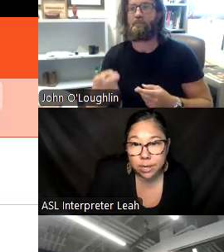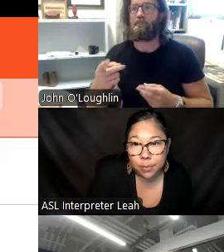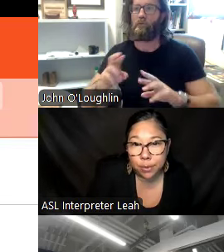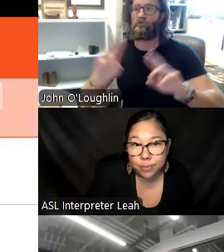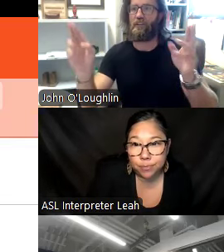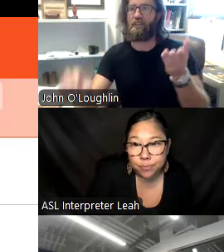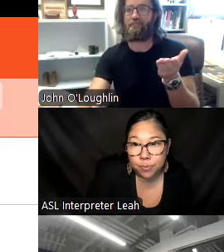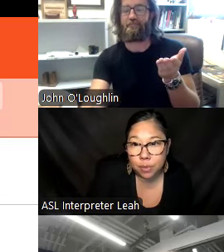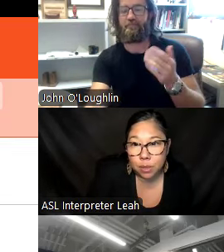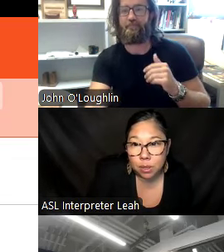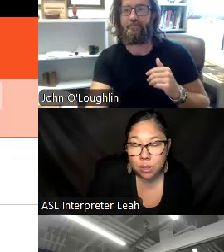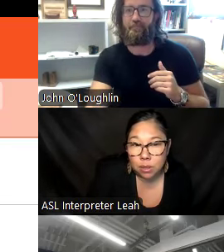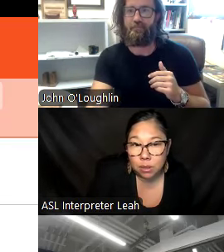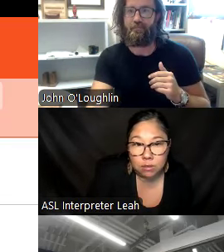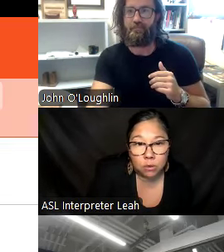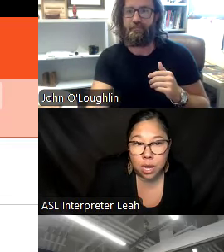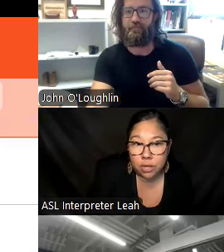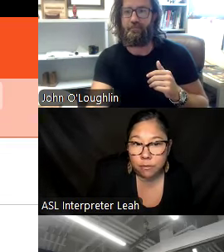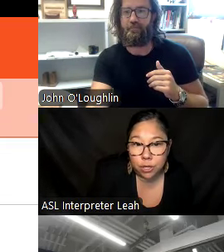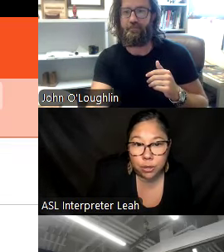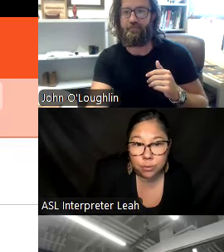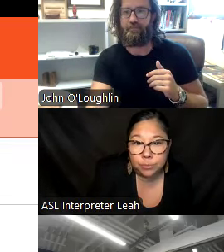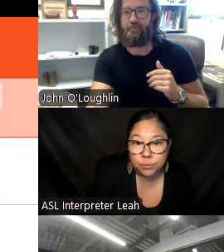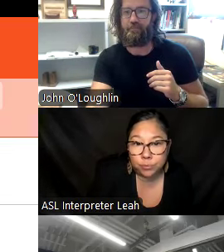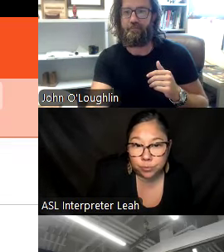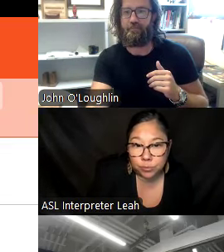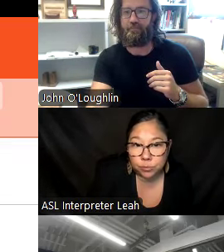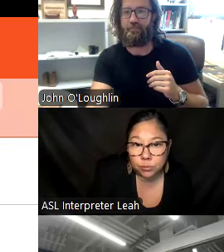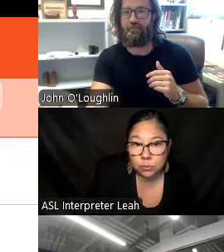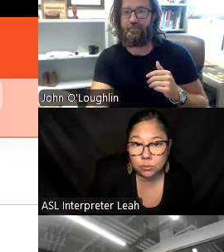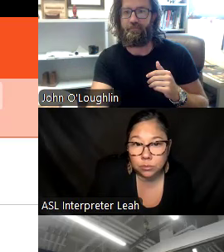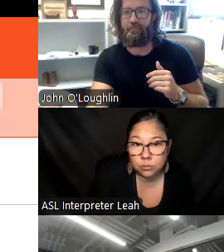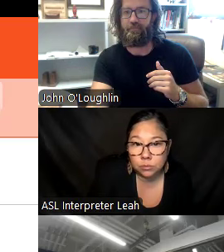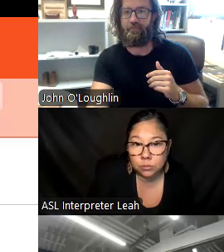For example, these are ready for you.